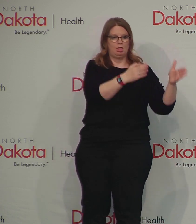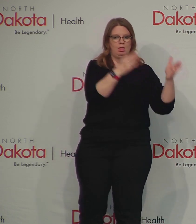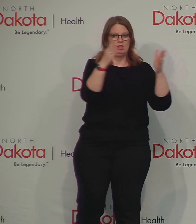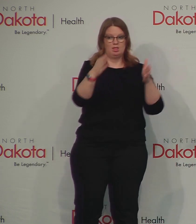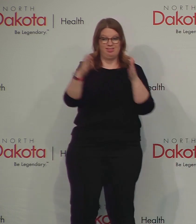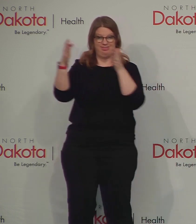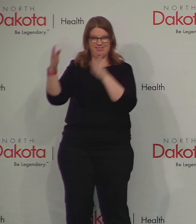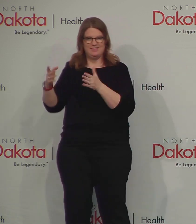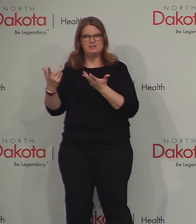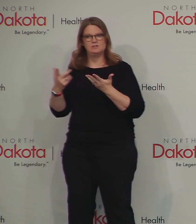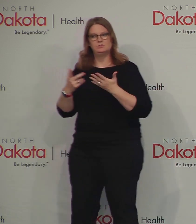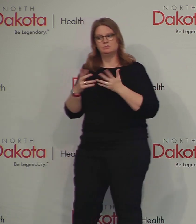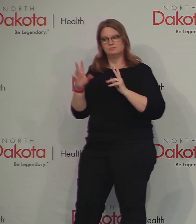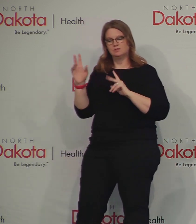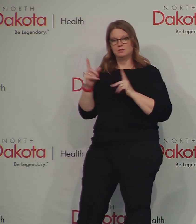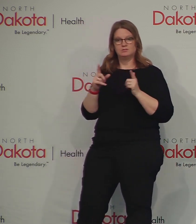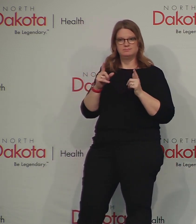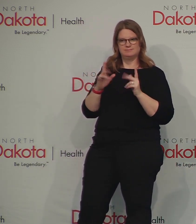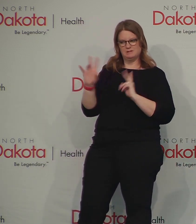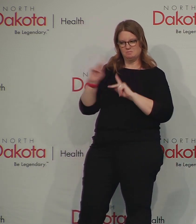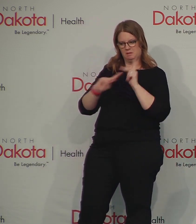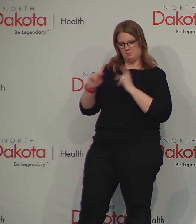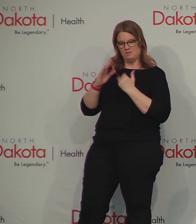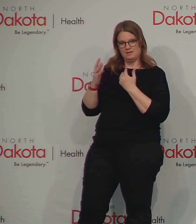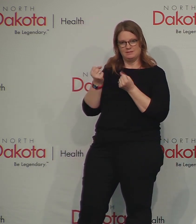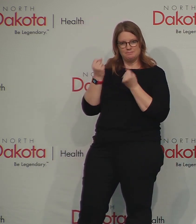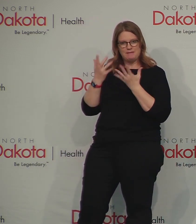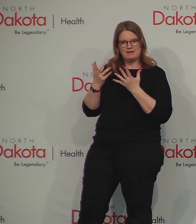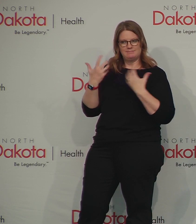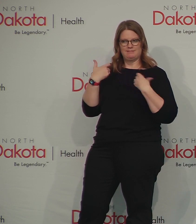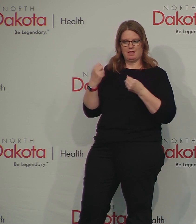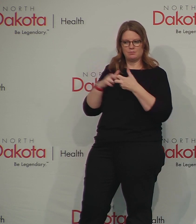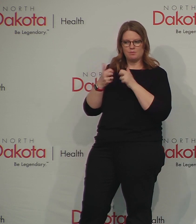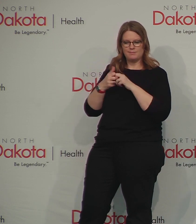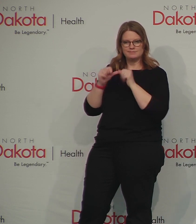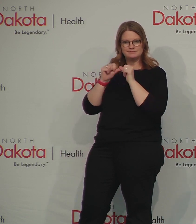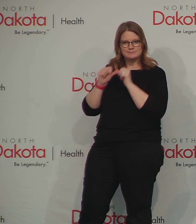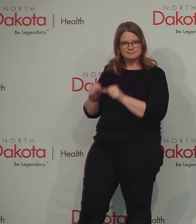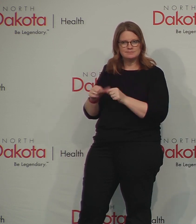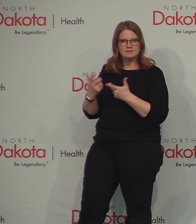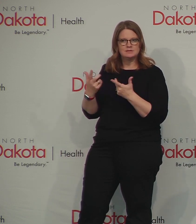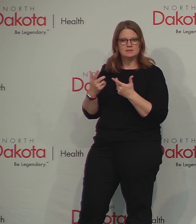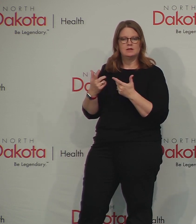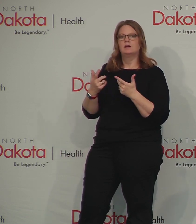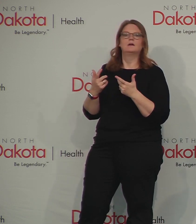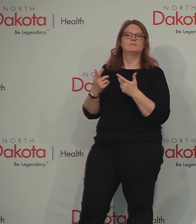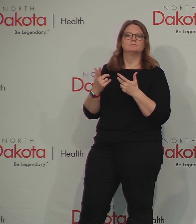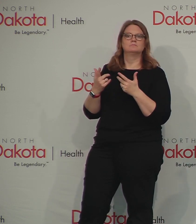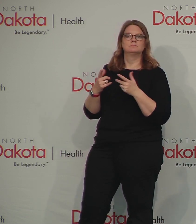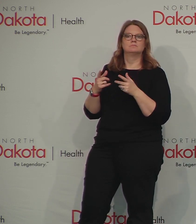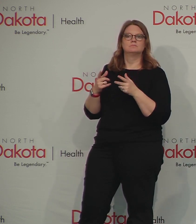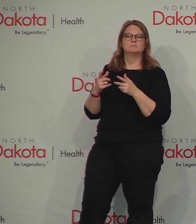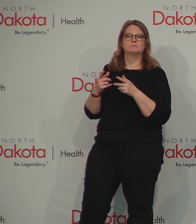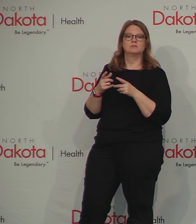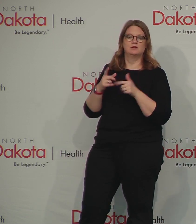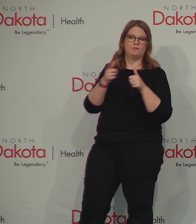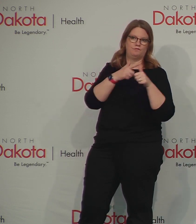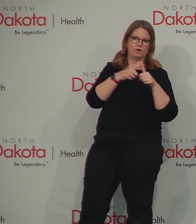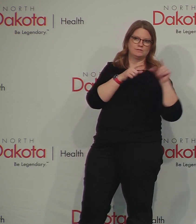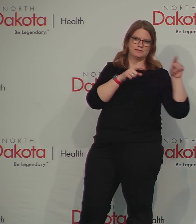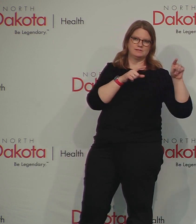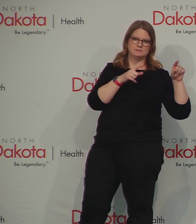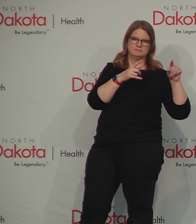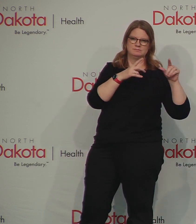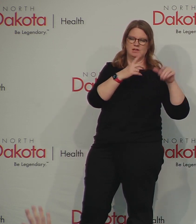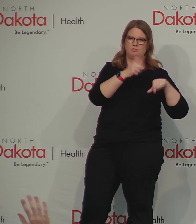yet. The priorities, here that we talked about for frontline healthcare workers and long-term care is first priority, but